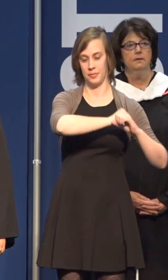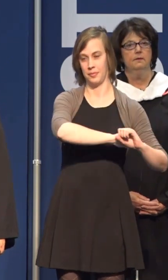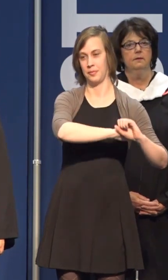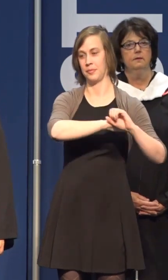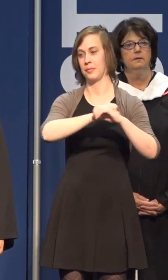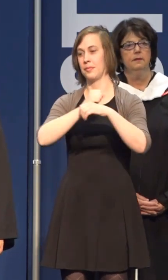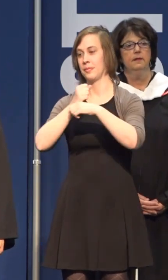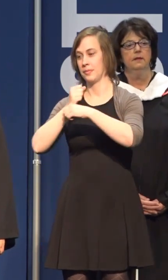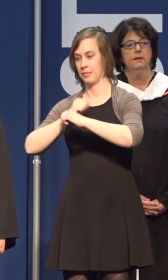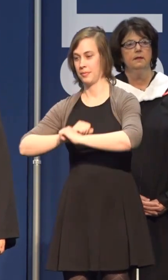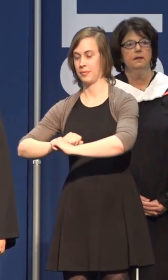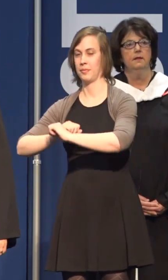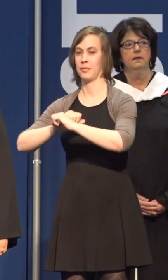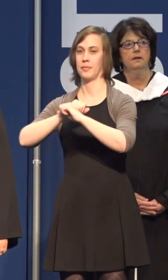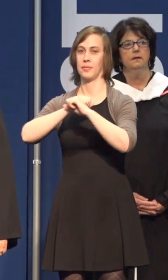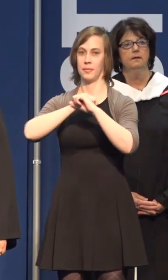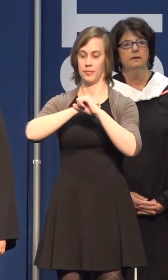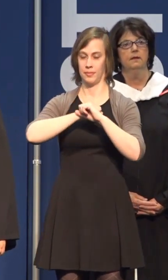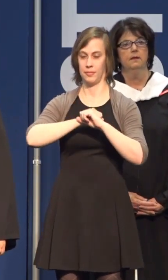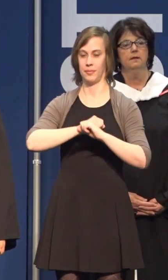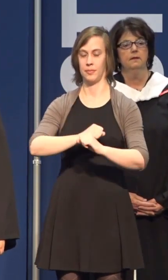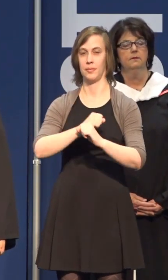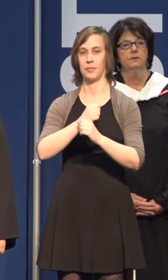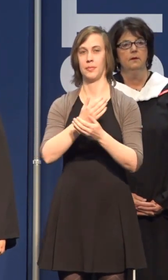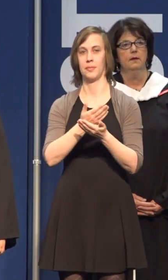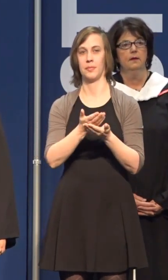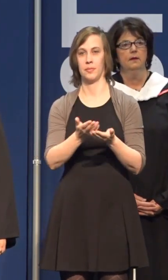des plus brillantes